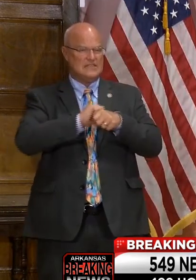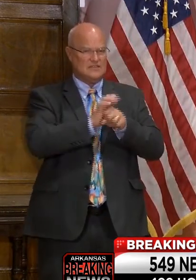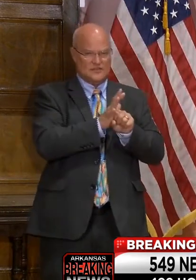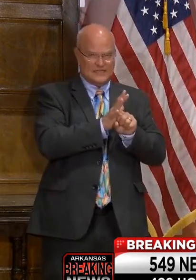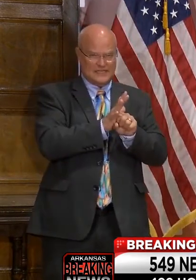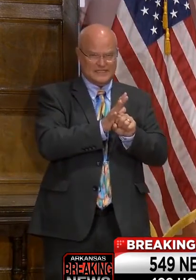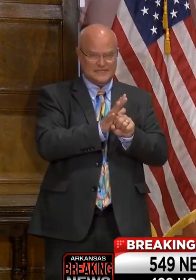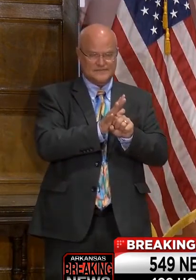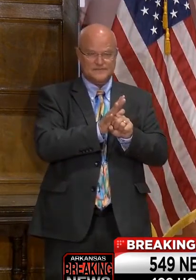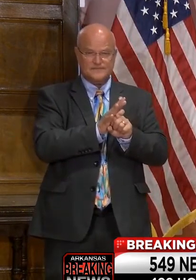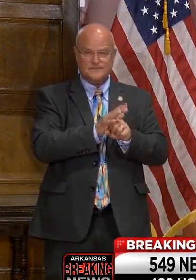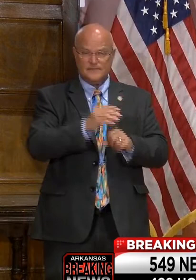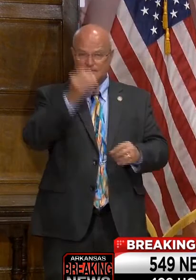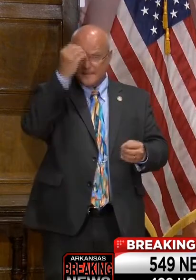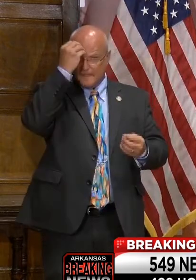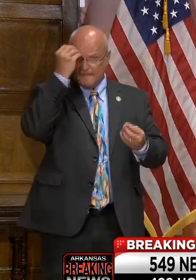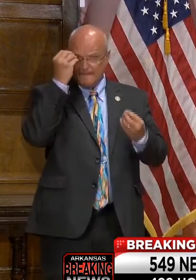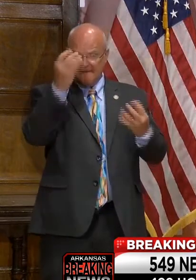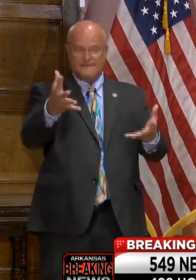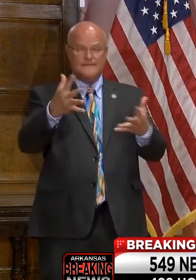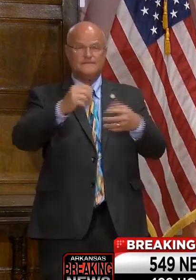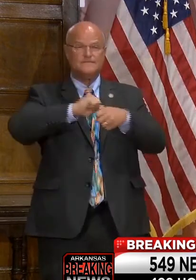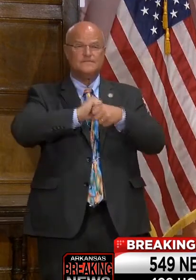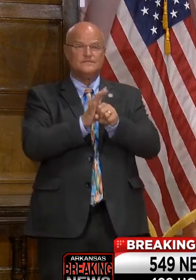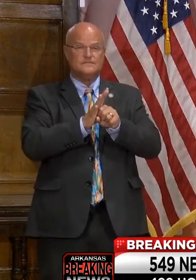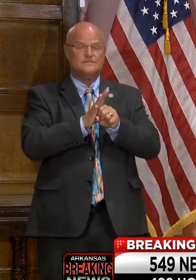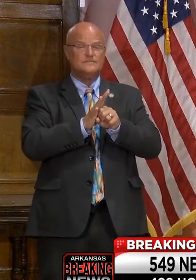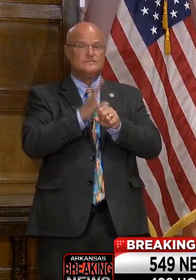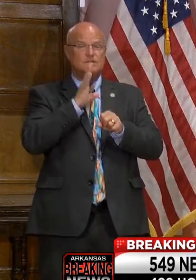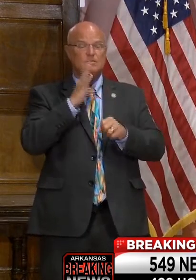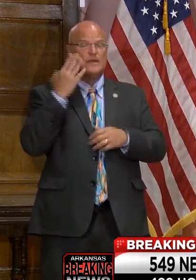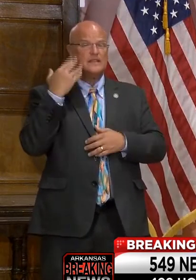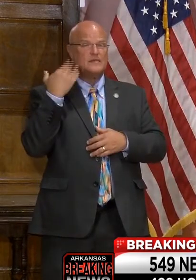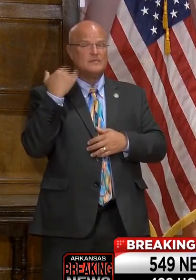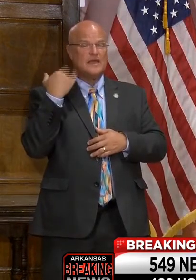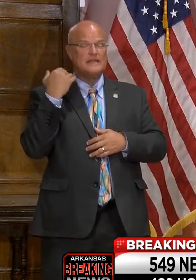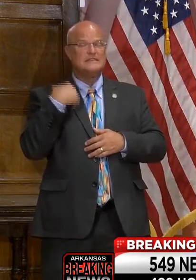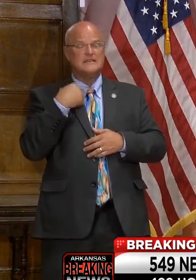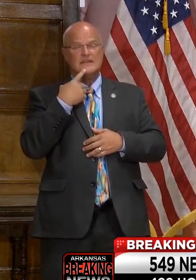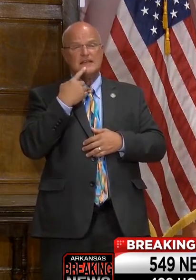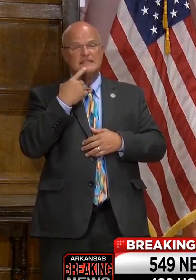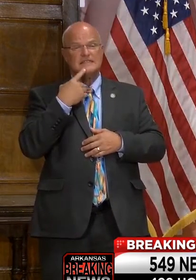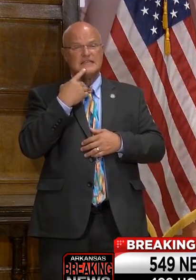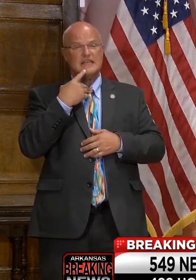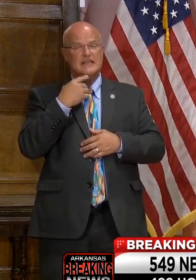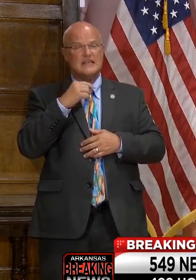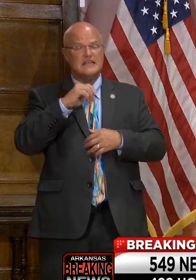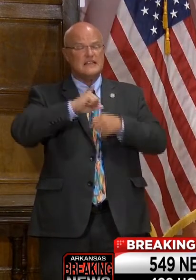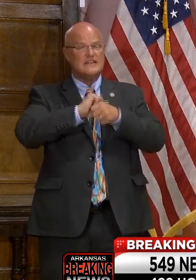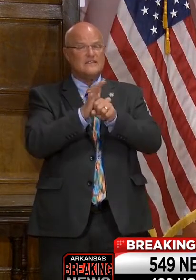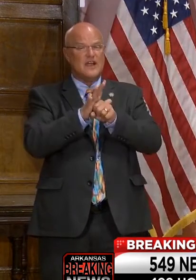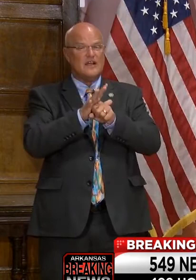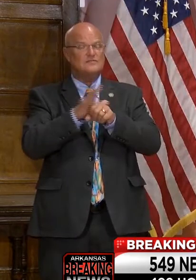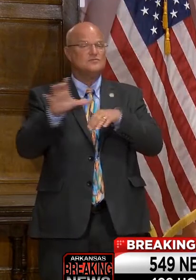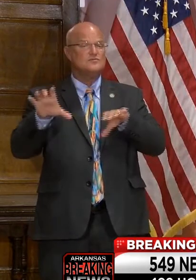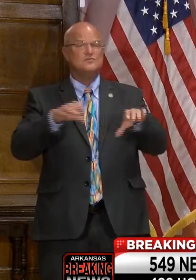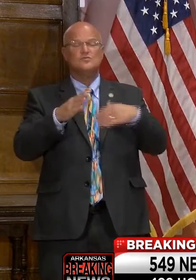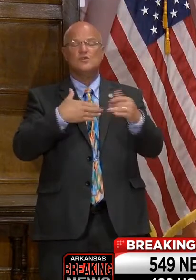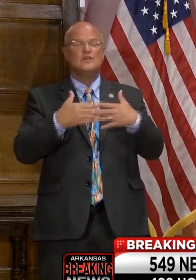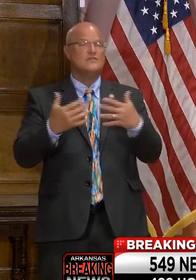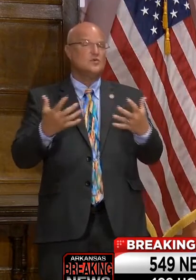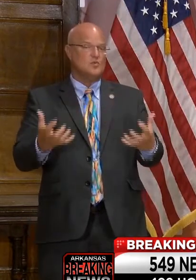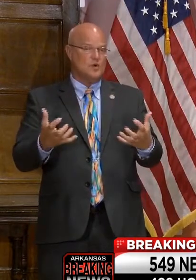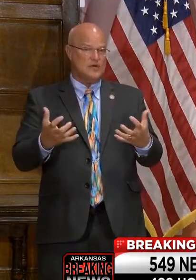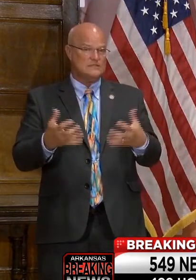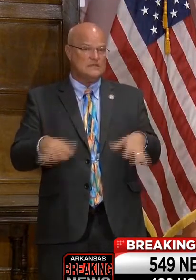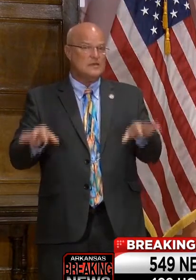to remind everybody about the virus that I've talked about in the past. As I said before, the virus will do what it wants to do. And